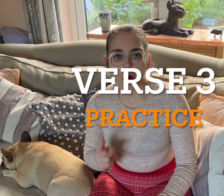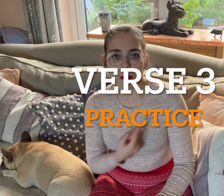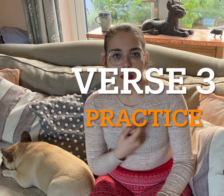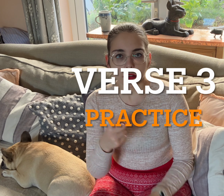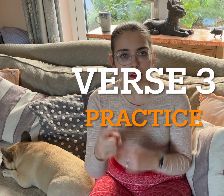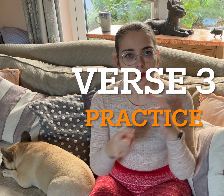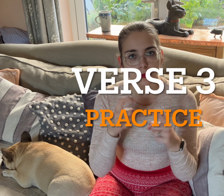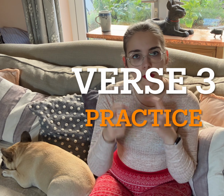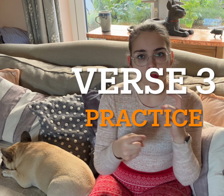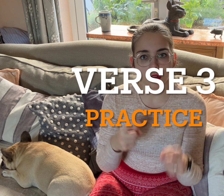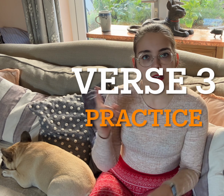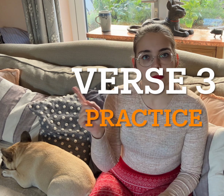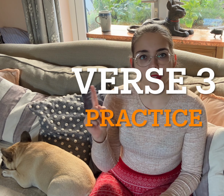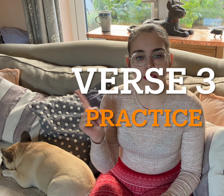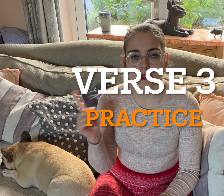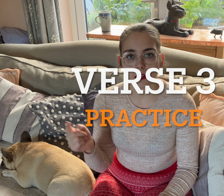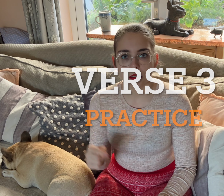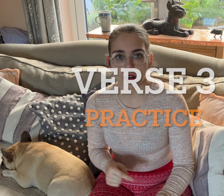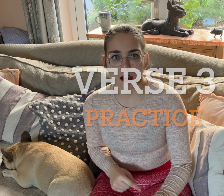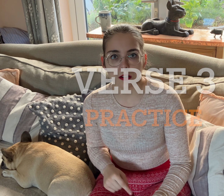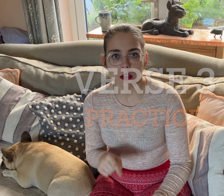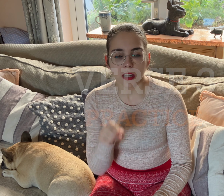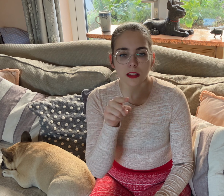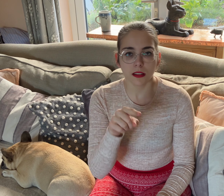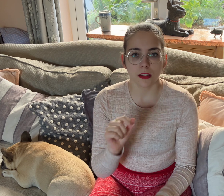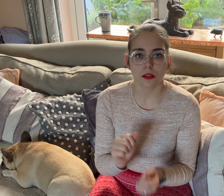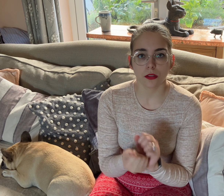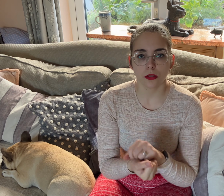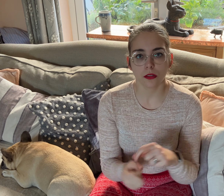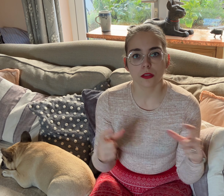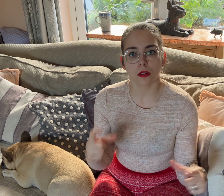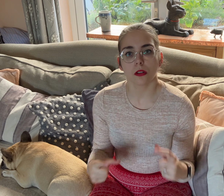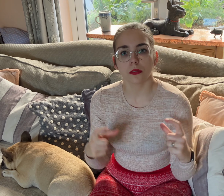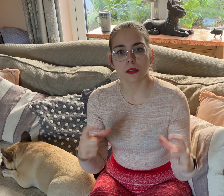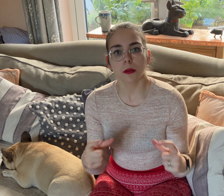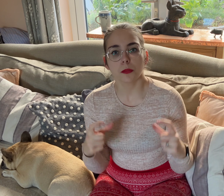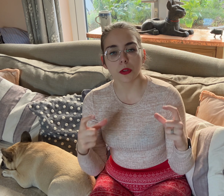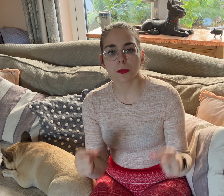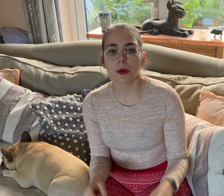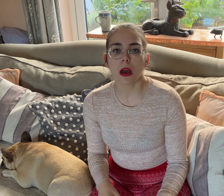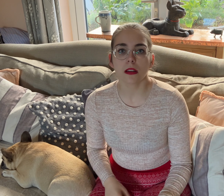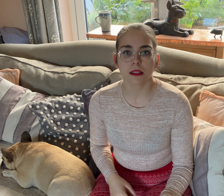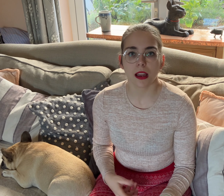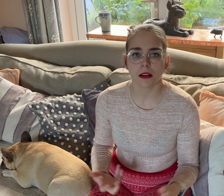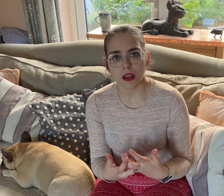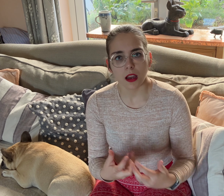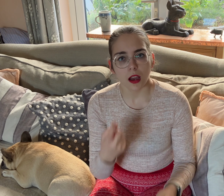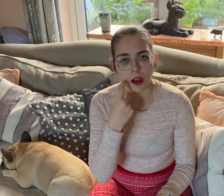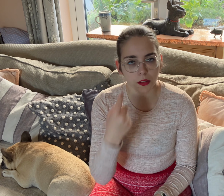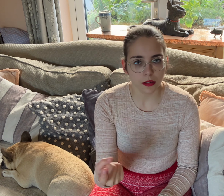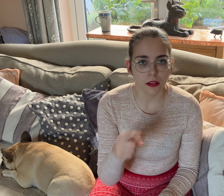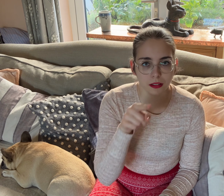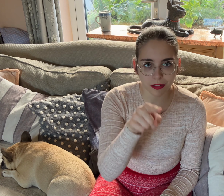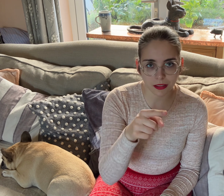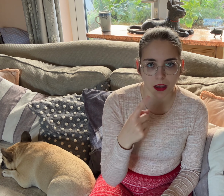we're looking for. Let me search now. Take your shoes off. Put your purse down. How you gonna tell